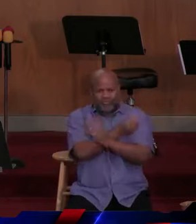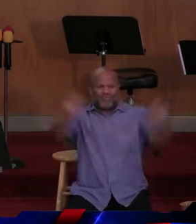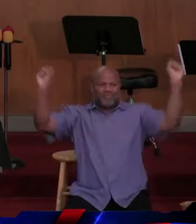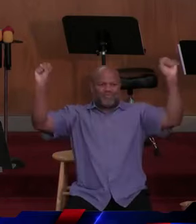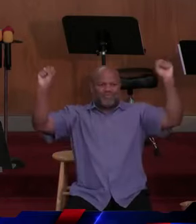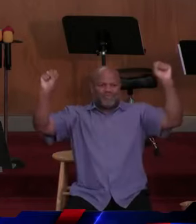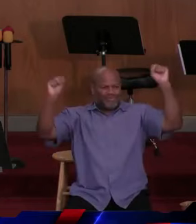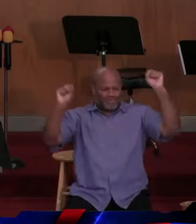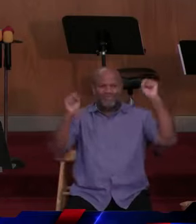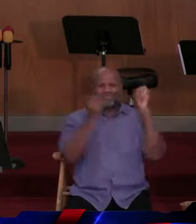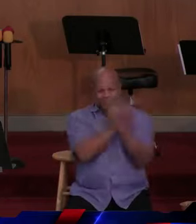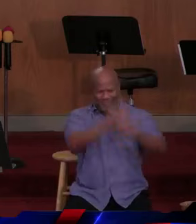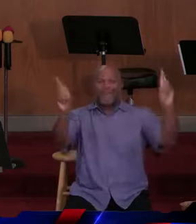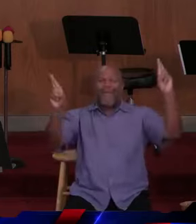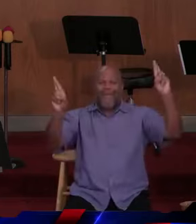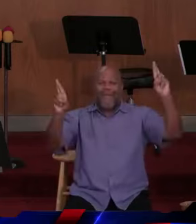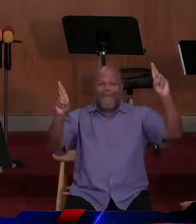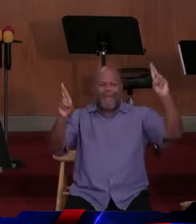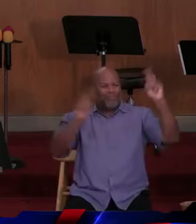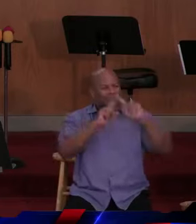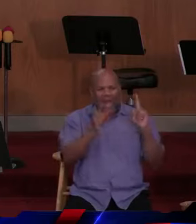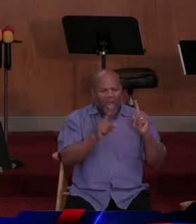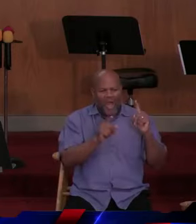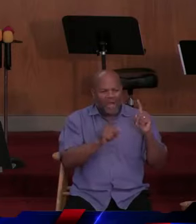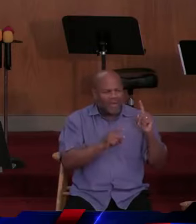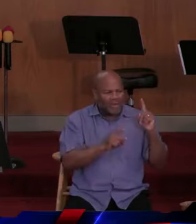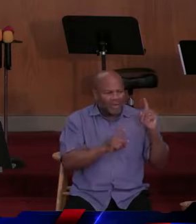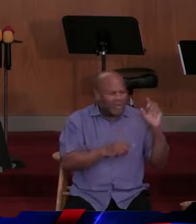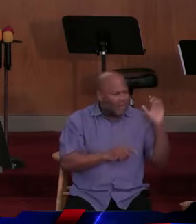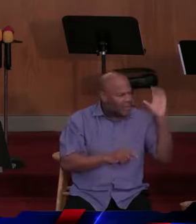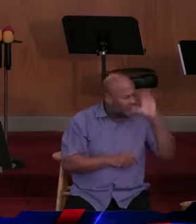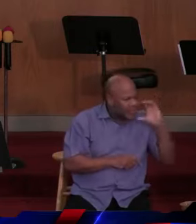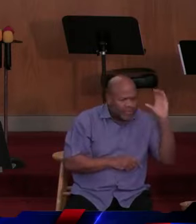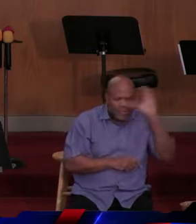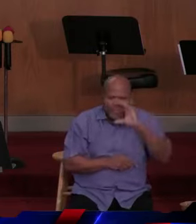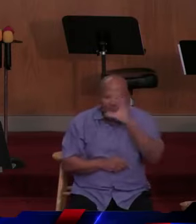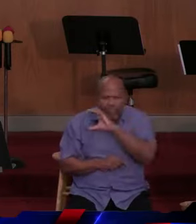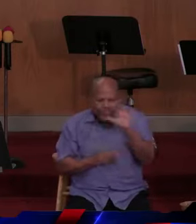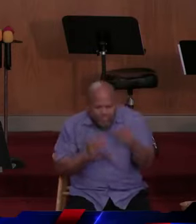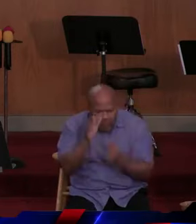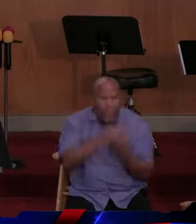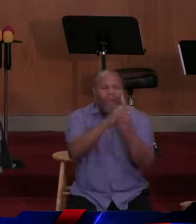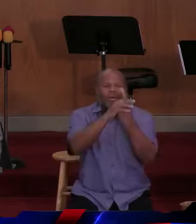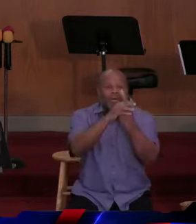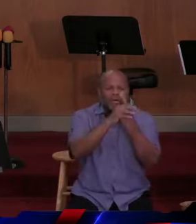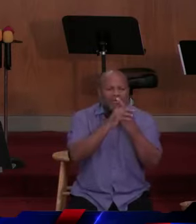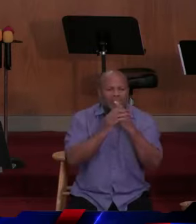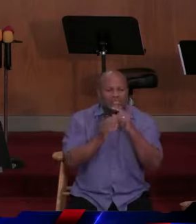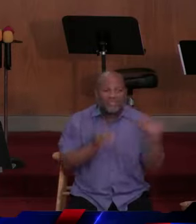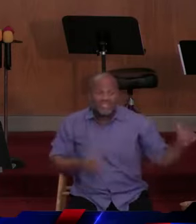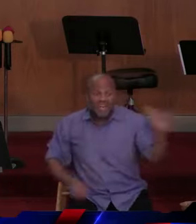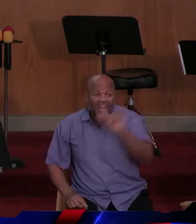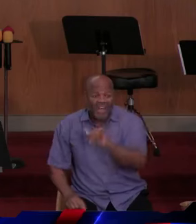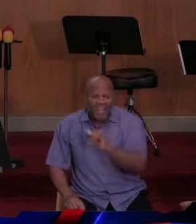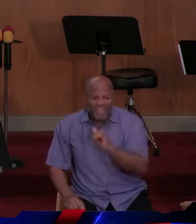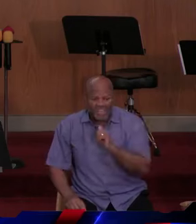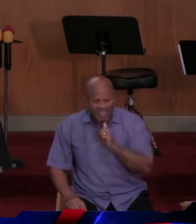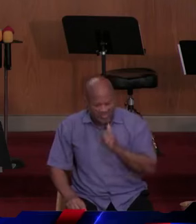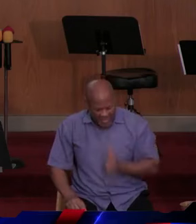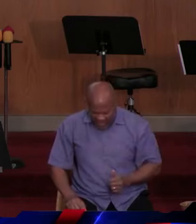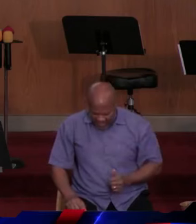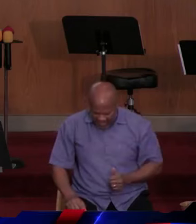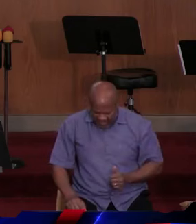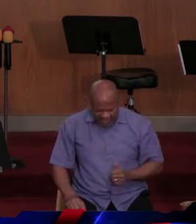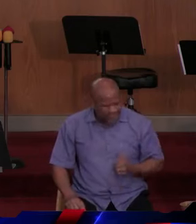because what they were looking for wasn't what showed up. We get the impression that these two men were discouraged